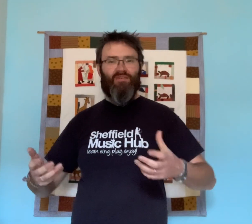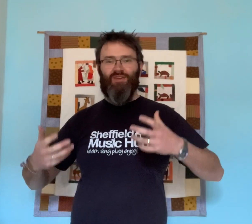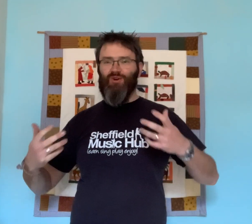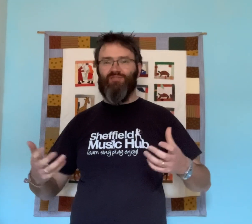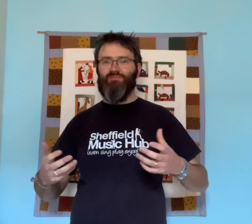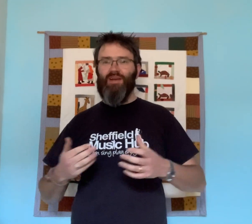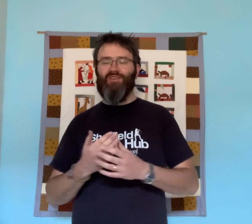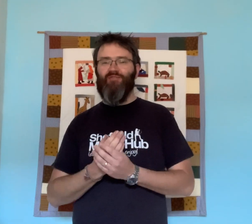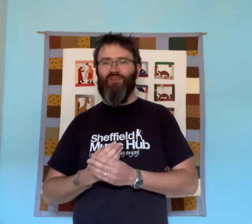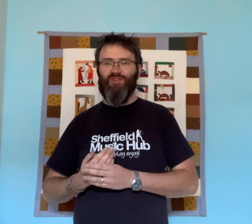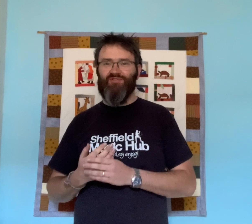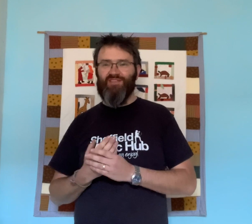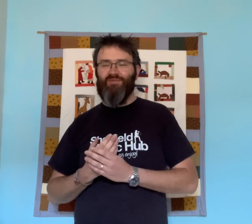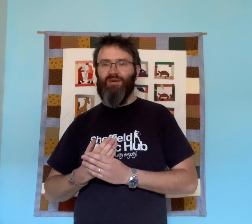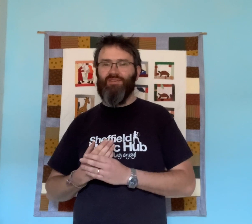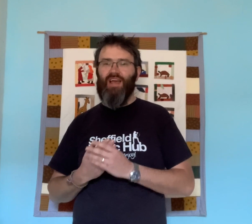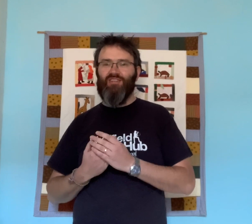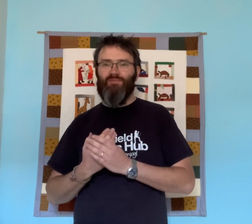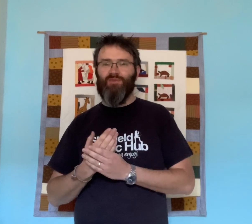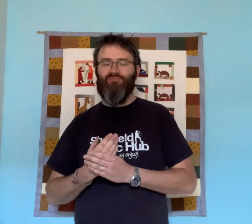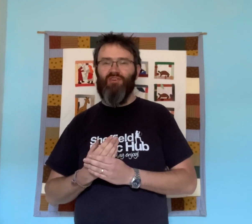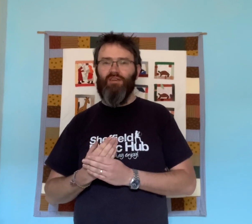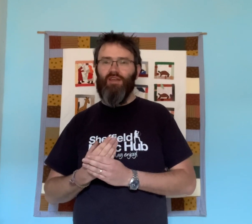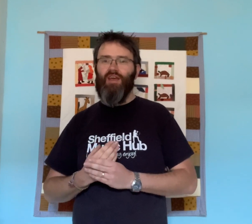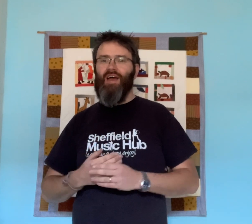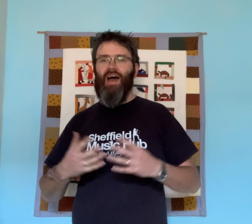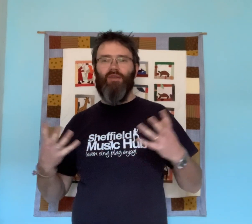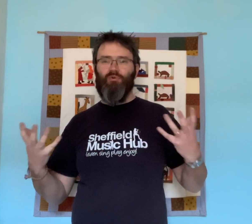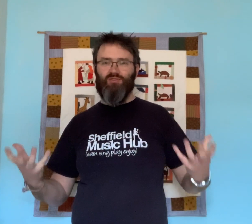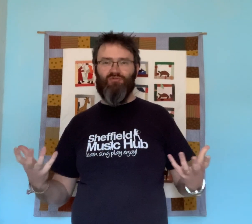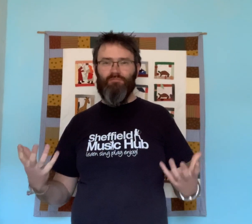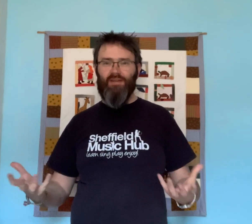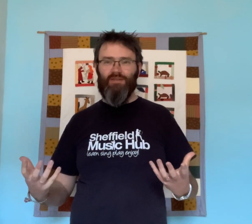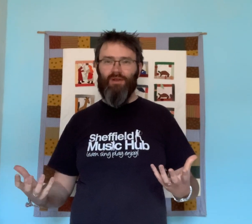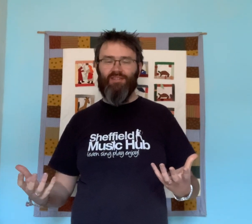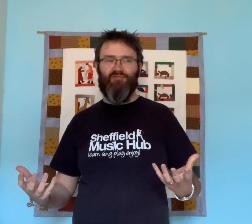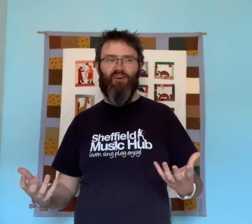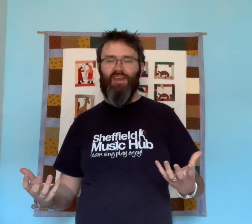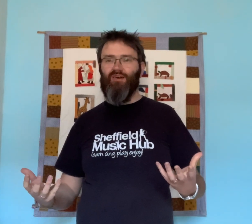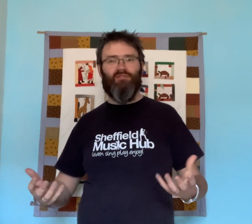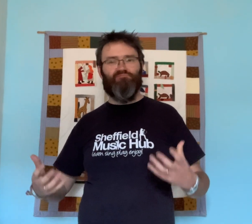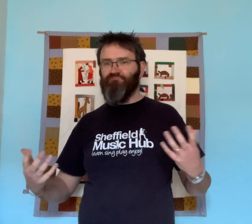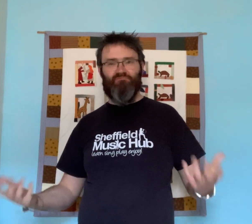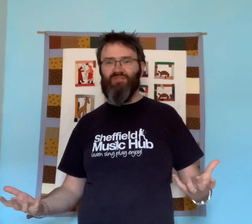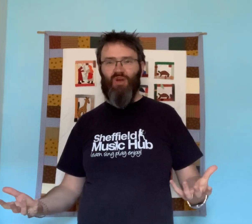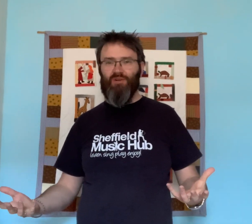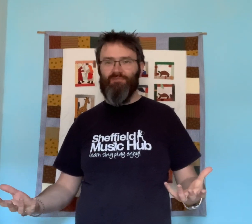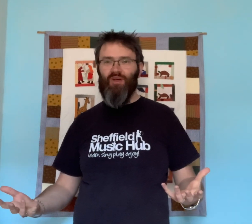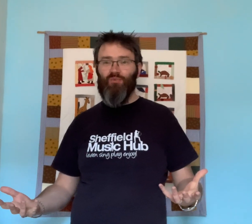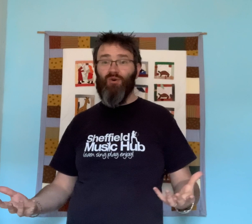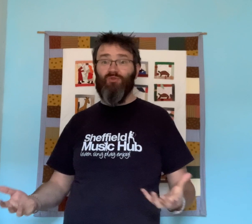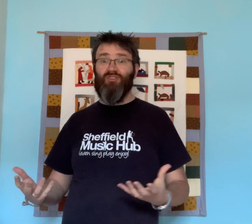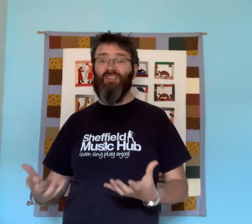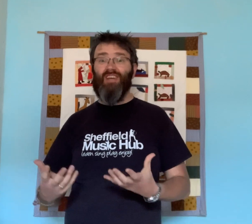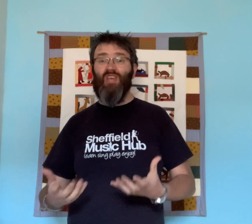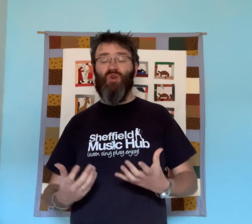lots of spare time for lots of us to be able to catch up on some reading, and books are an amazing place to find out so much about the world, or just to take you away